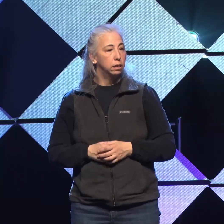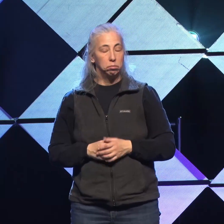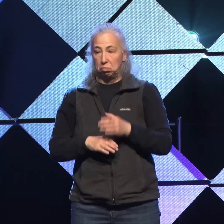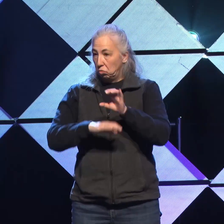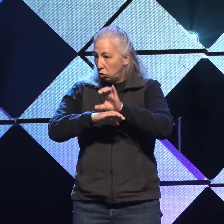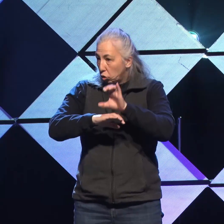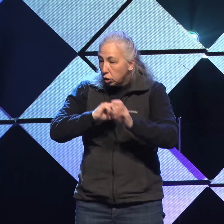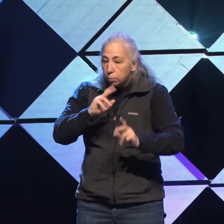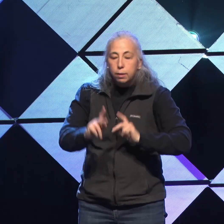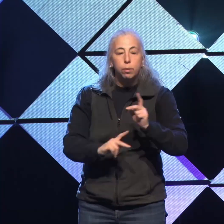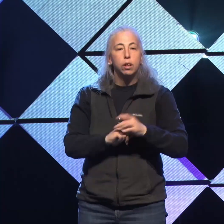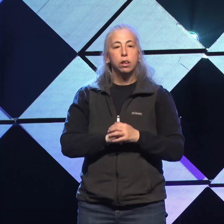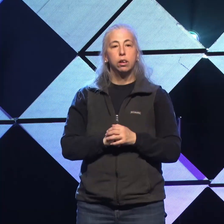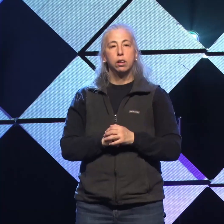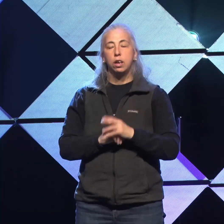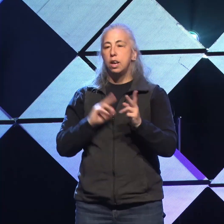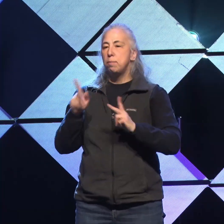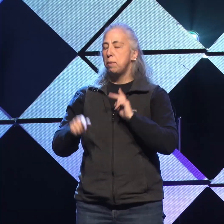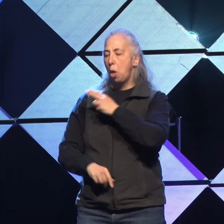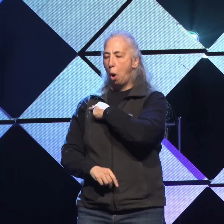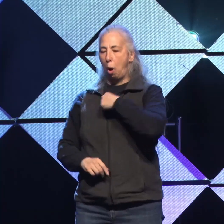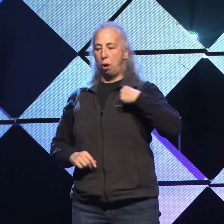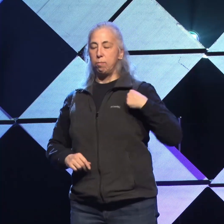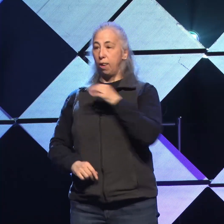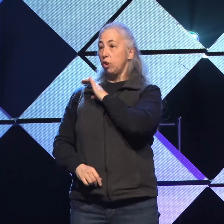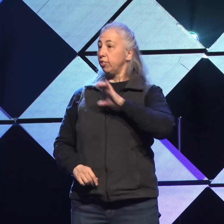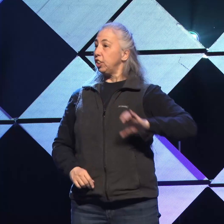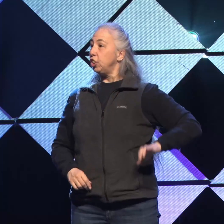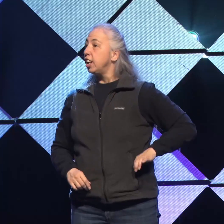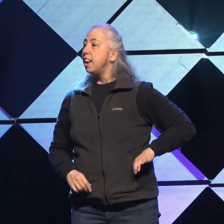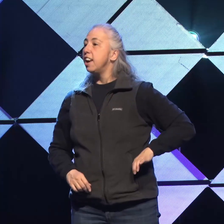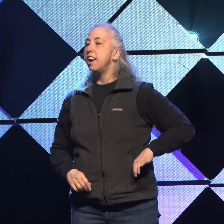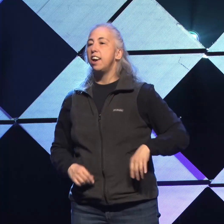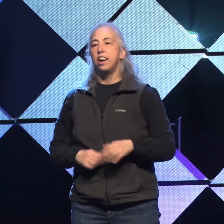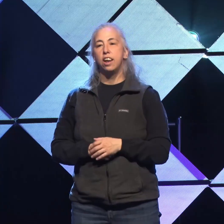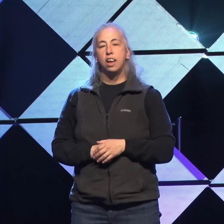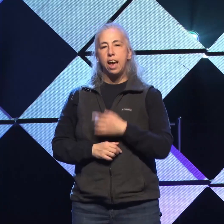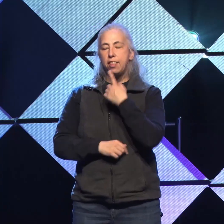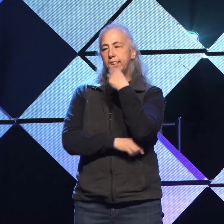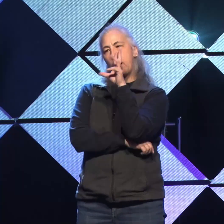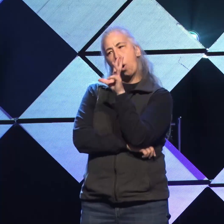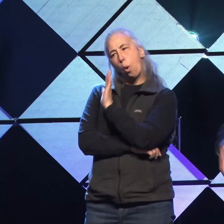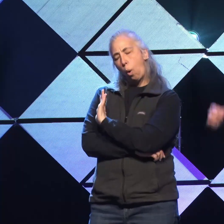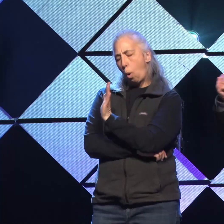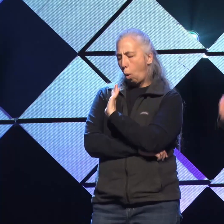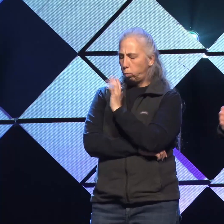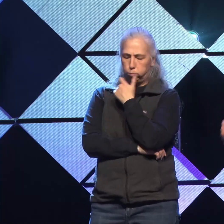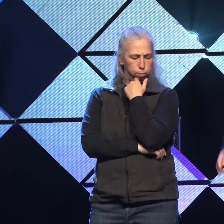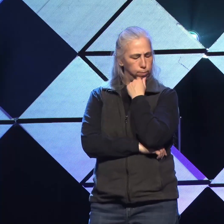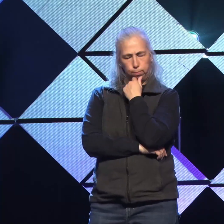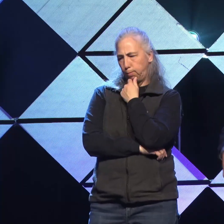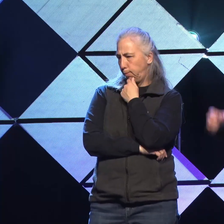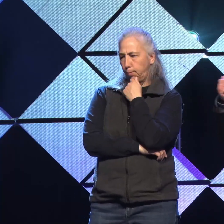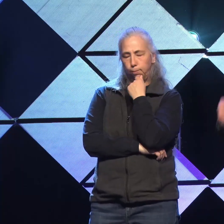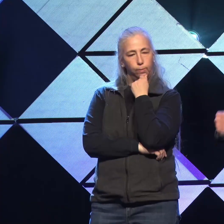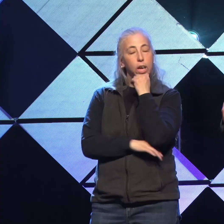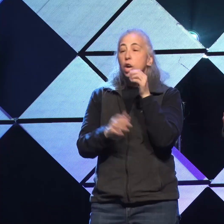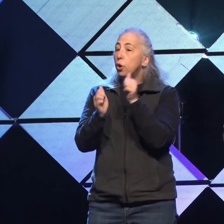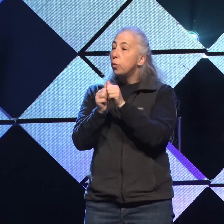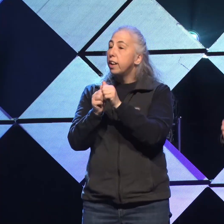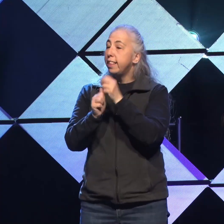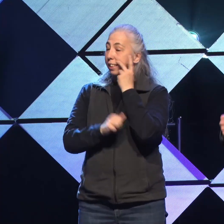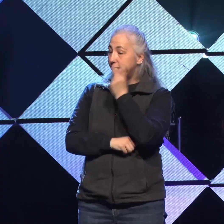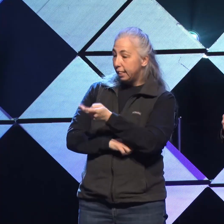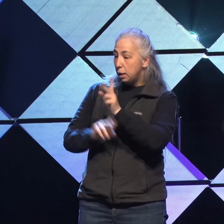people who call themselves Christians, who shake their head, in disgust at a society where